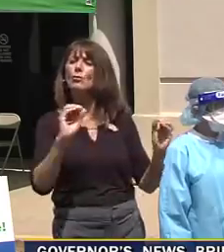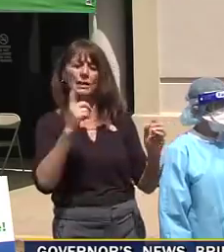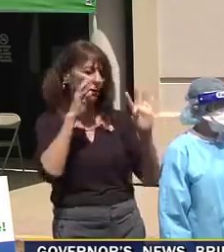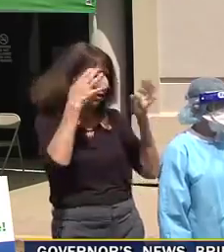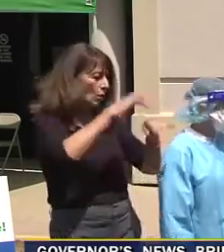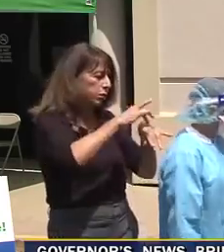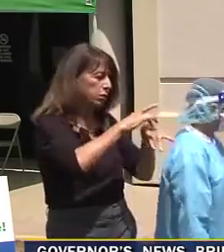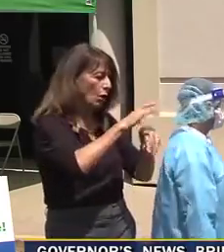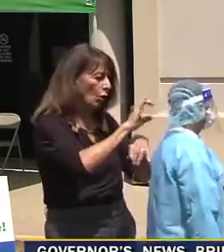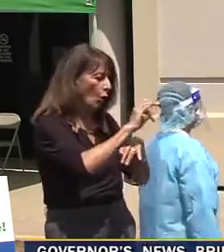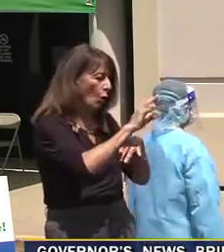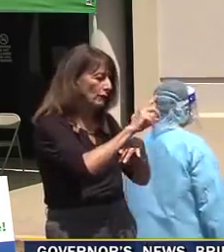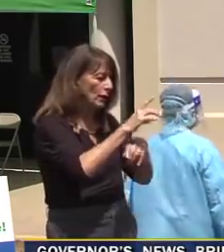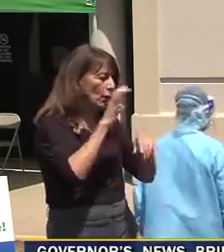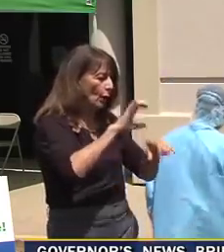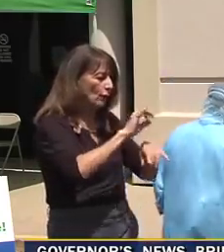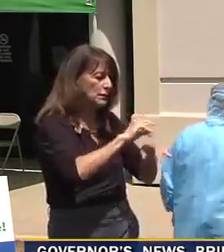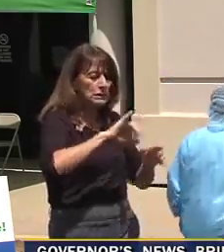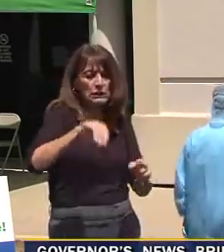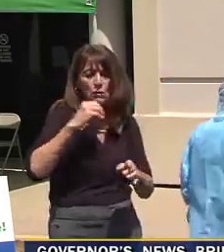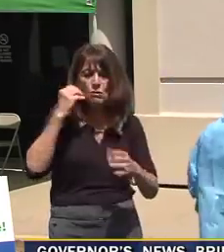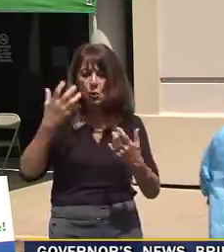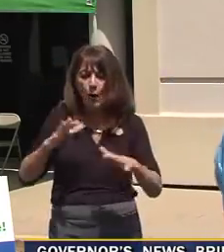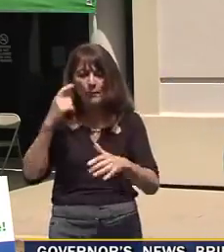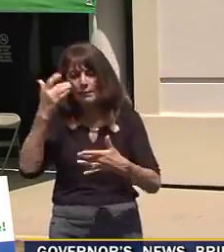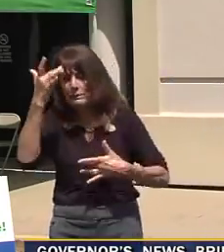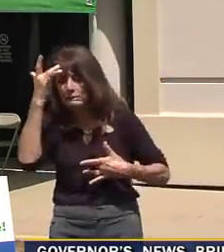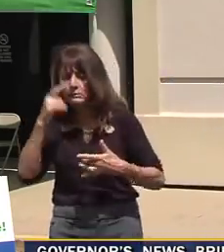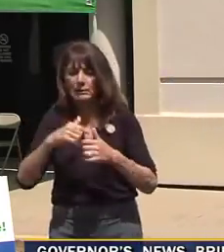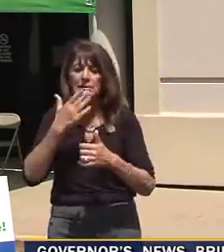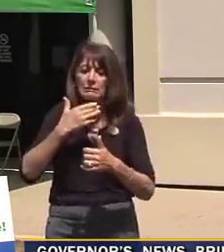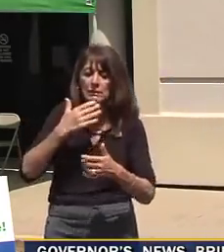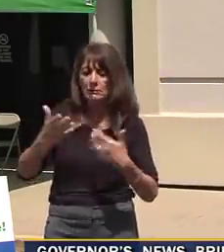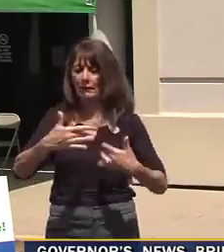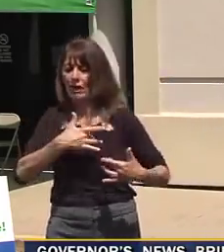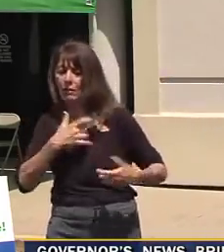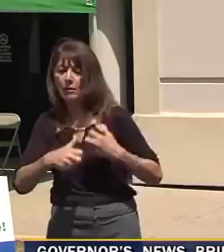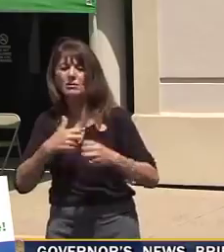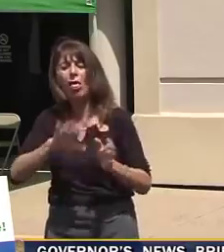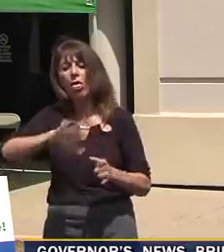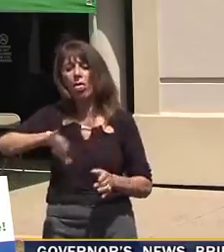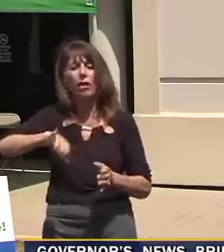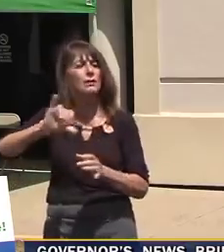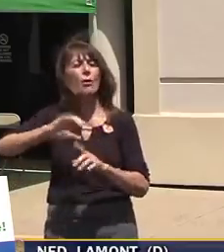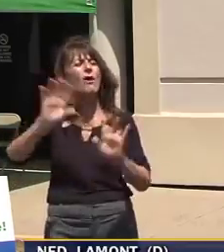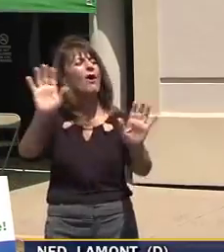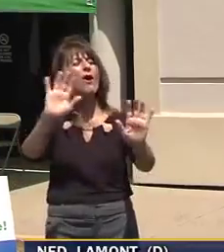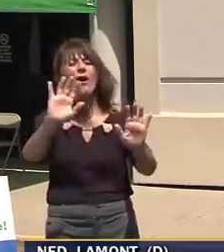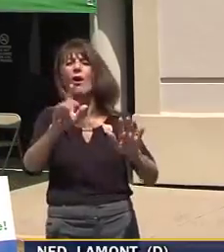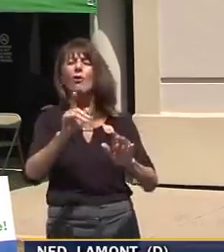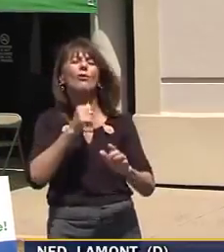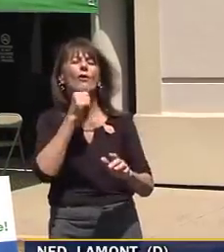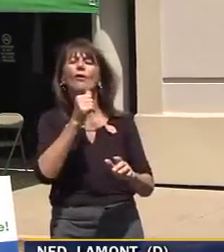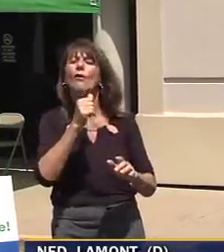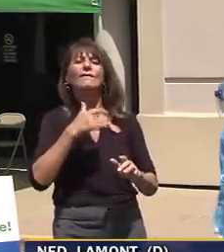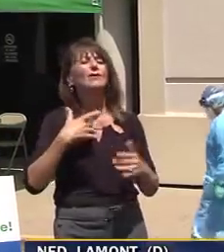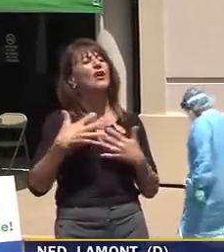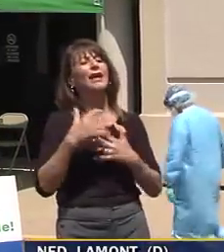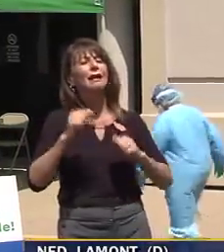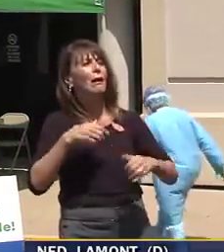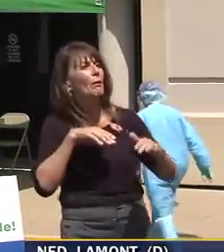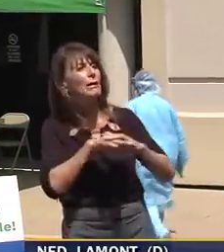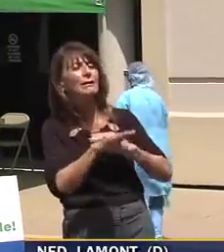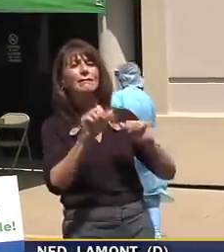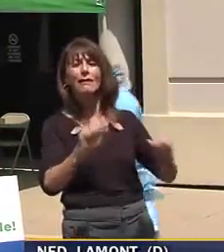about coming in. There's no need to be anxious. It's available. It's right here. And as Yvette pointed out to me, the other thing we've